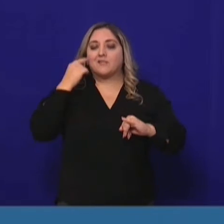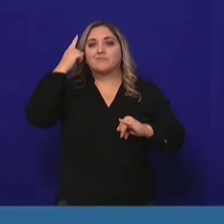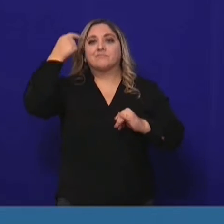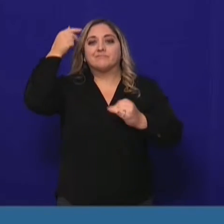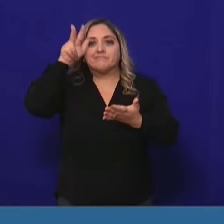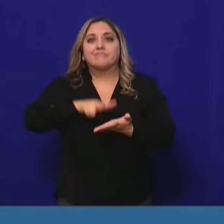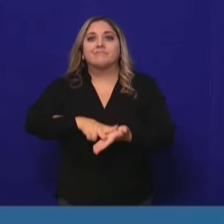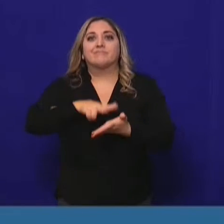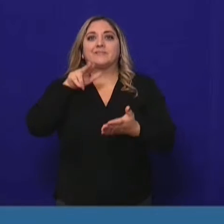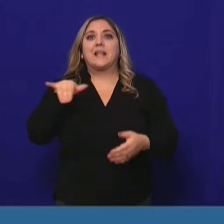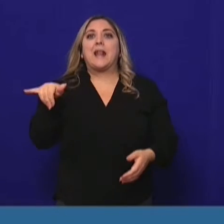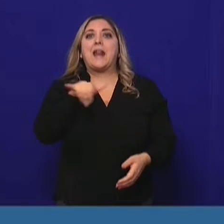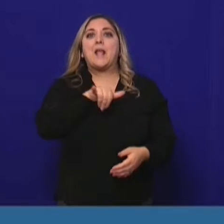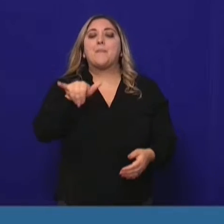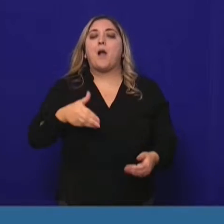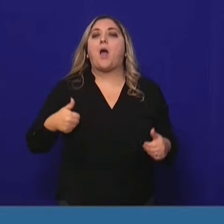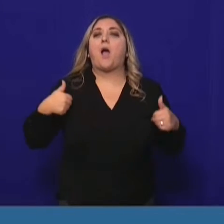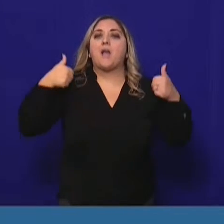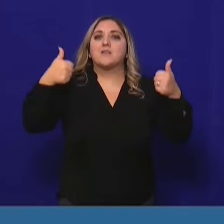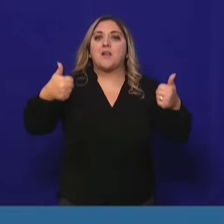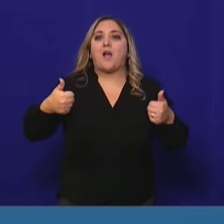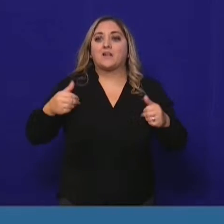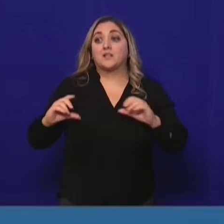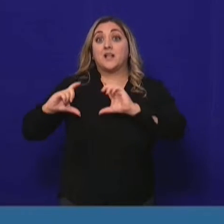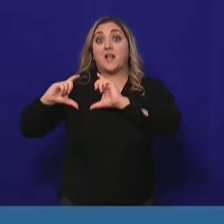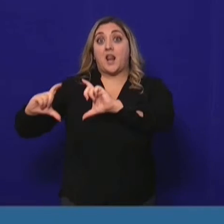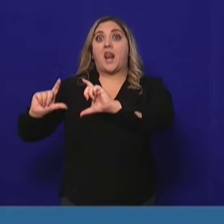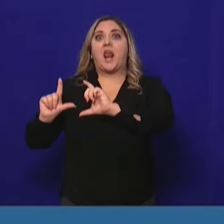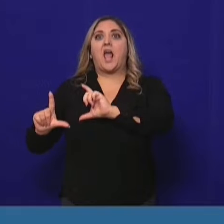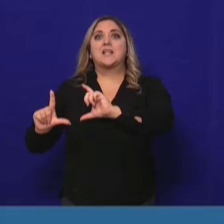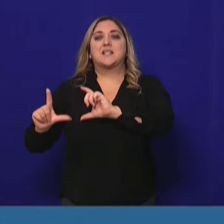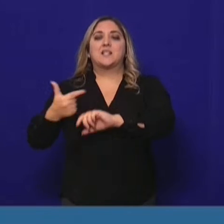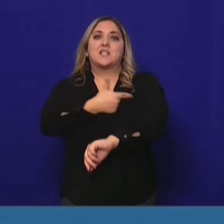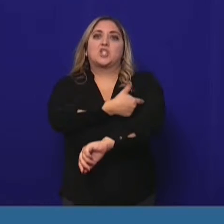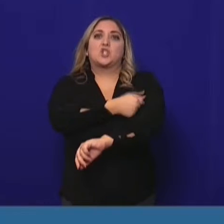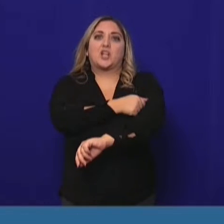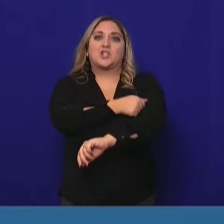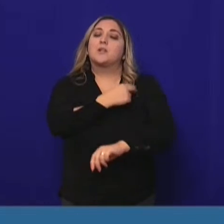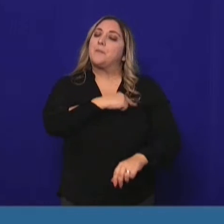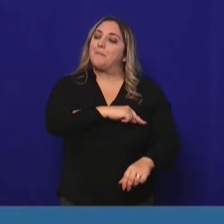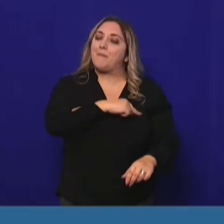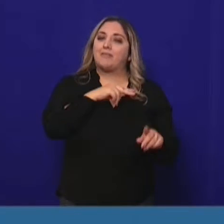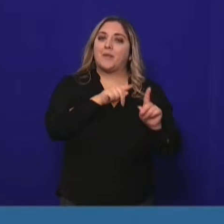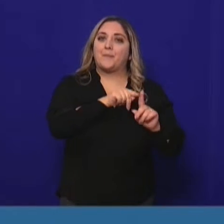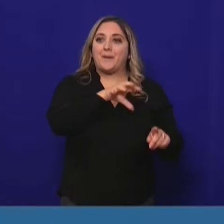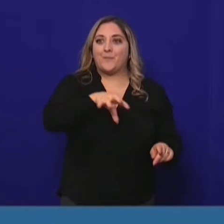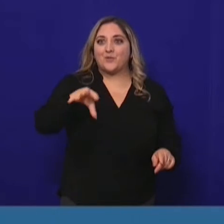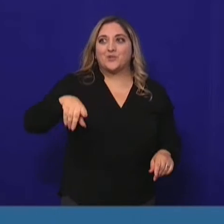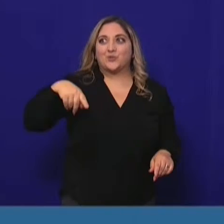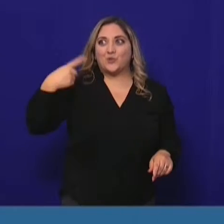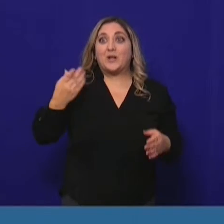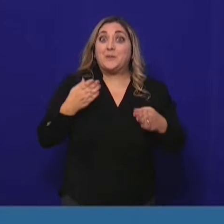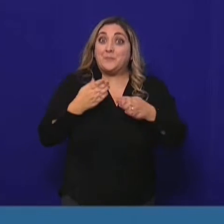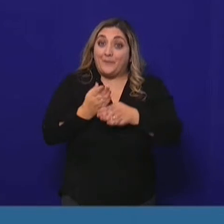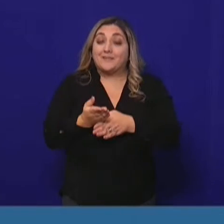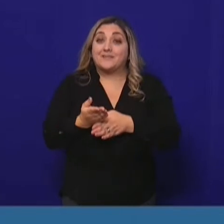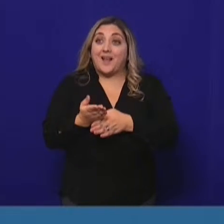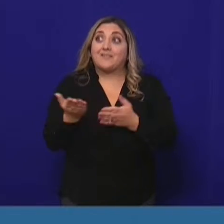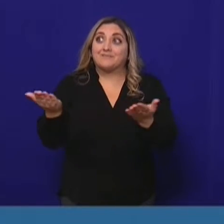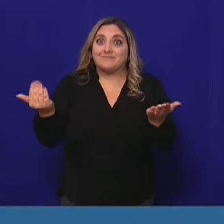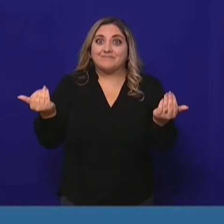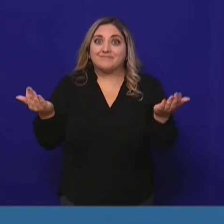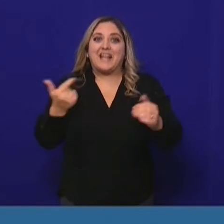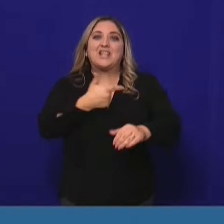darba jkun hemm il-liċenzjar ta' din il-vaccine. Hekk ukoll Malta bħal pajjiżi oħrajn jibda jkollna